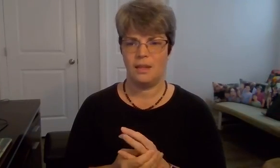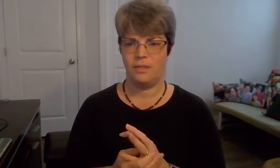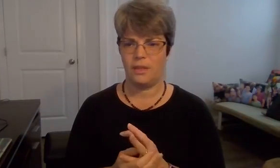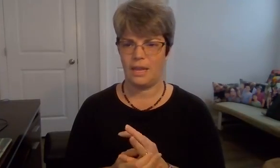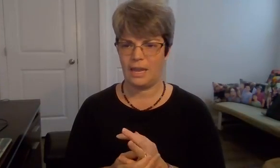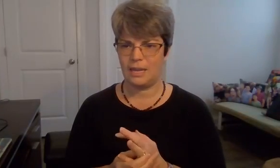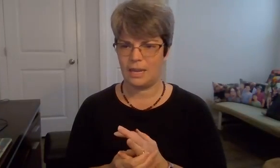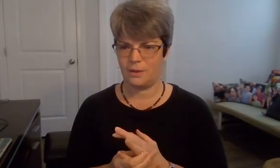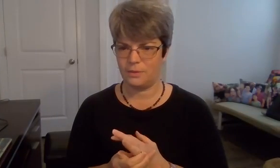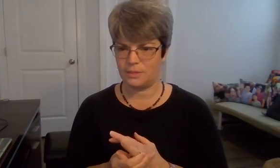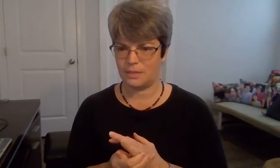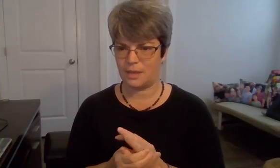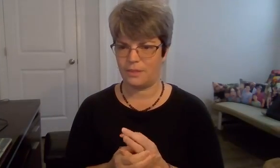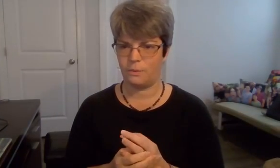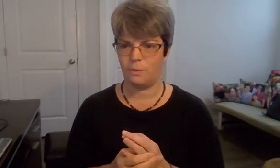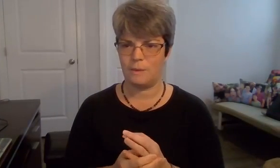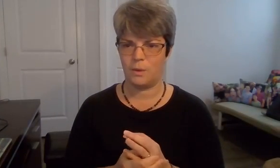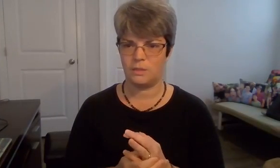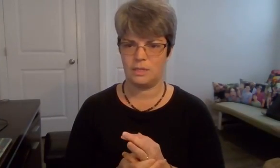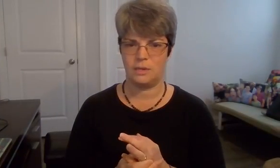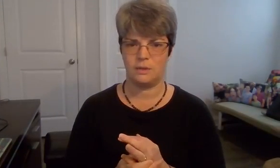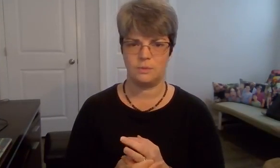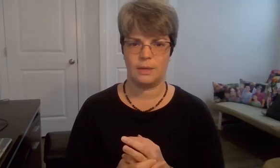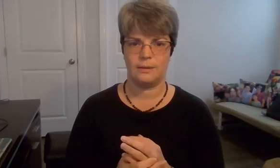the handouts I think will be posted here as well.